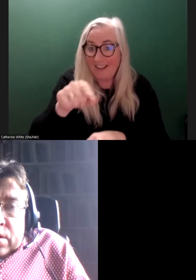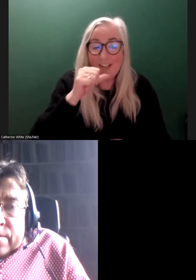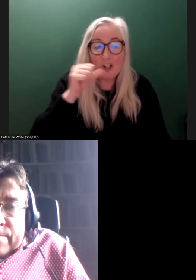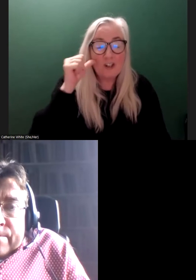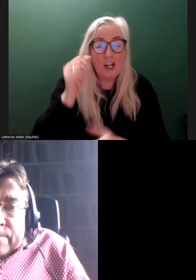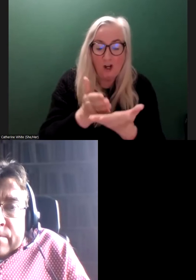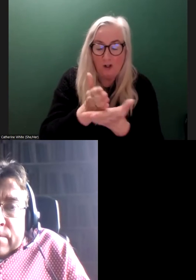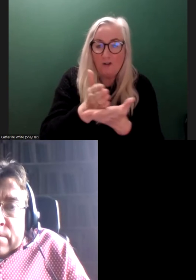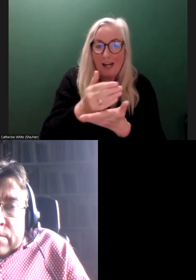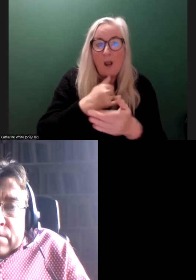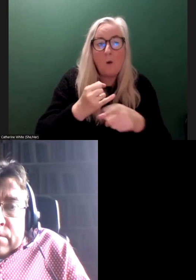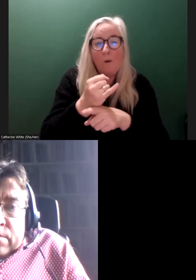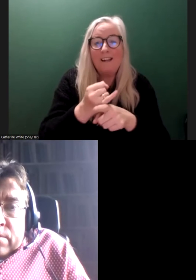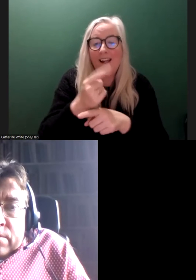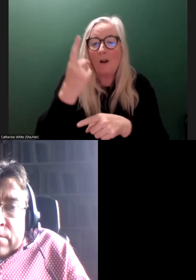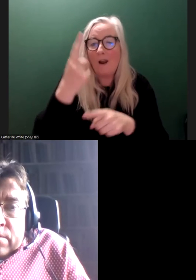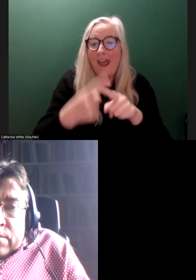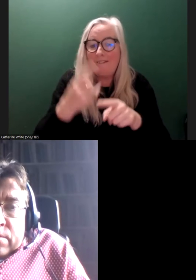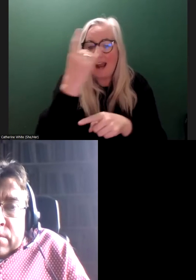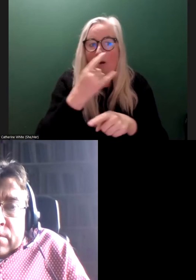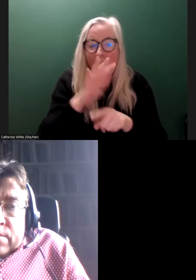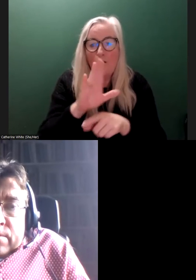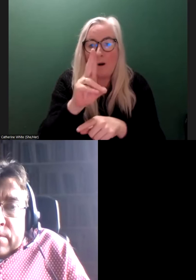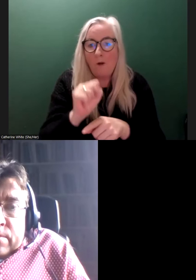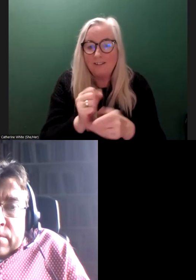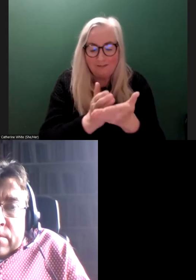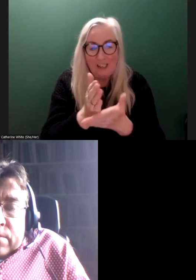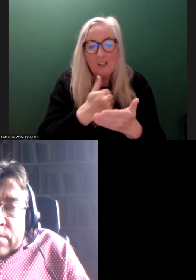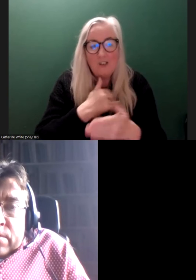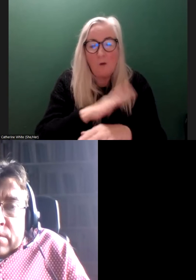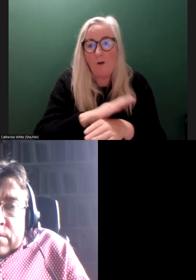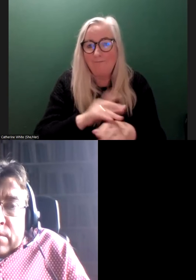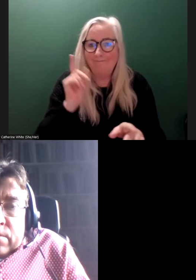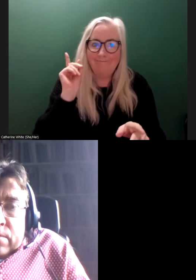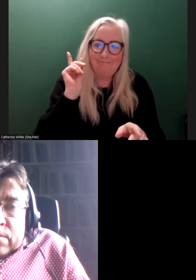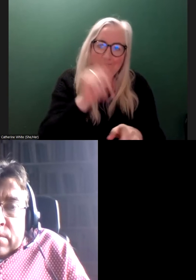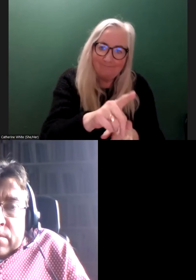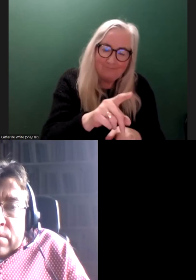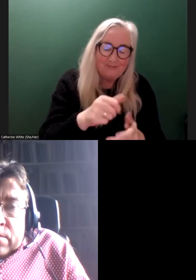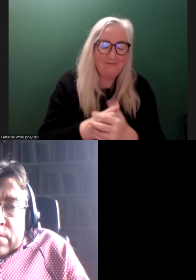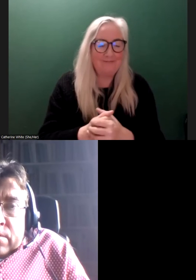was going, I'll be waiting an hour and a half for the bus in Galway to go one kilometre. So I just walked. I pushed myself in the rain.